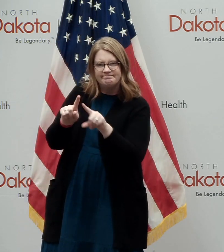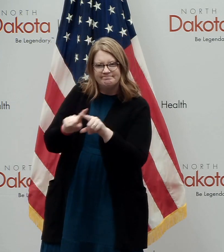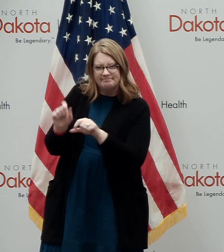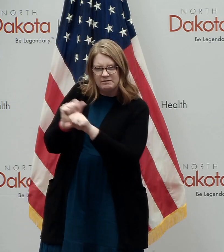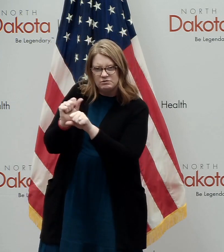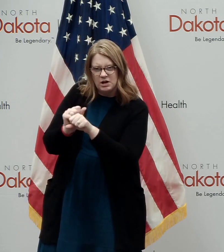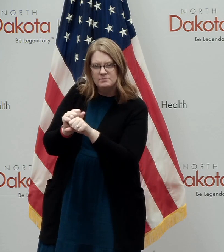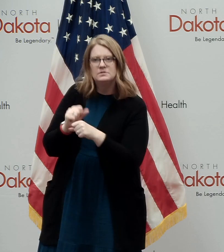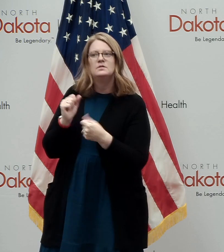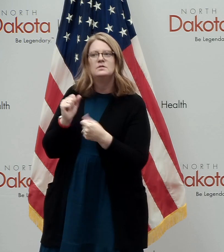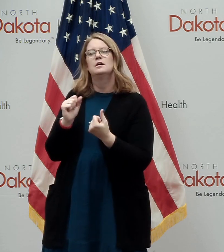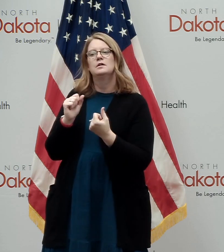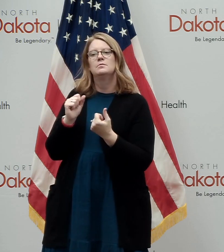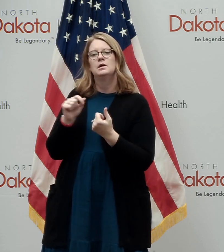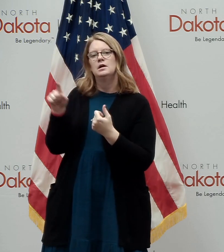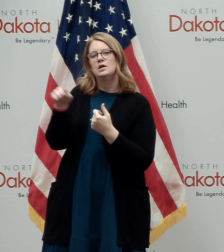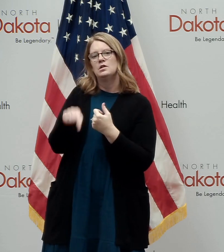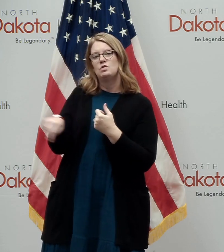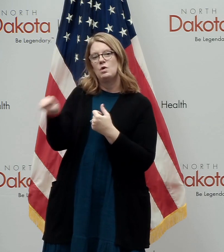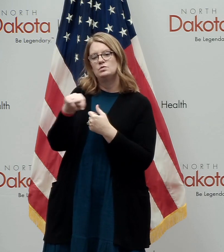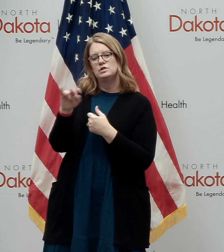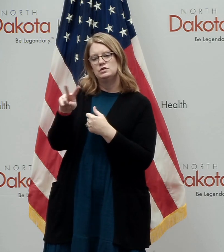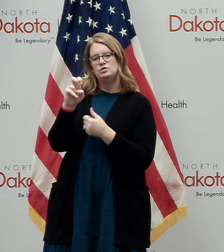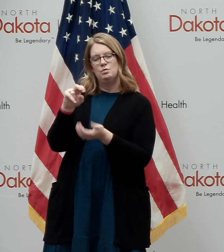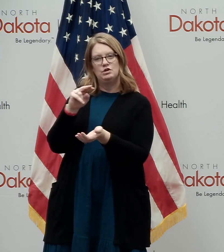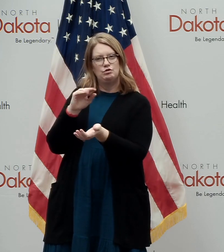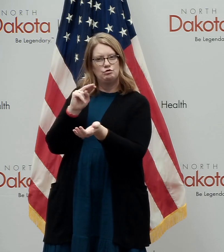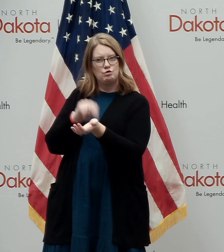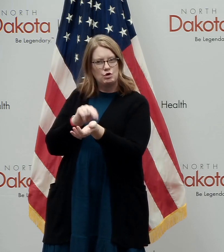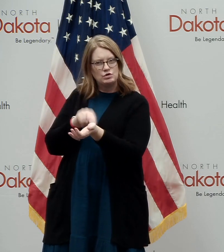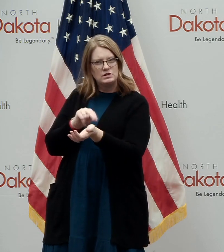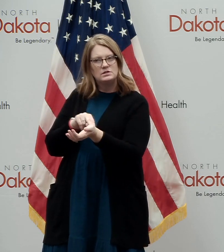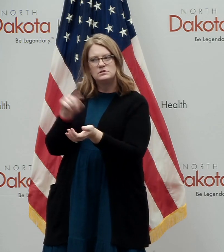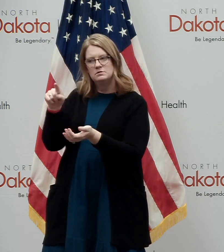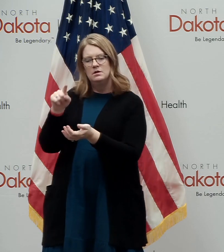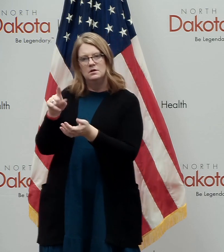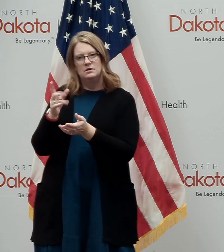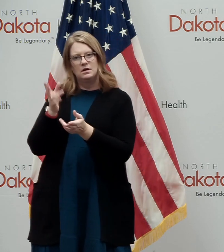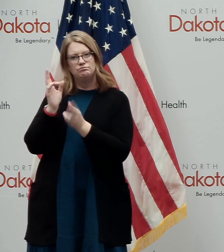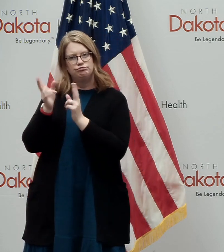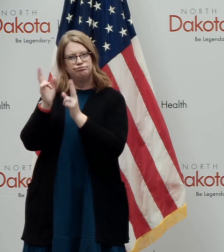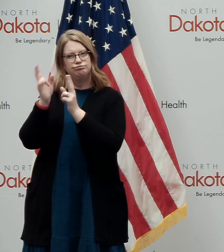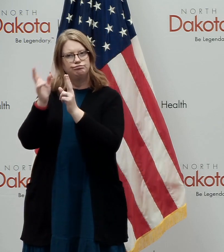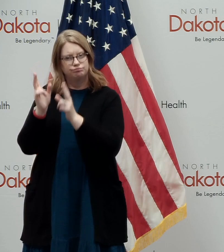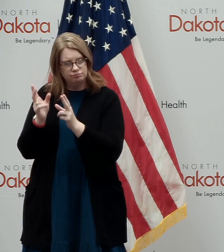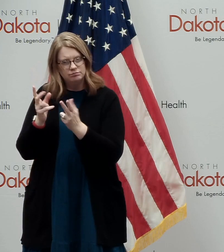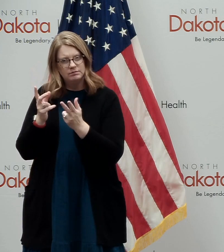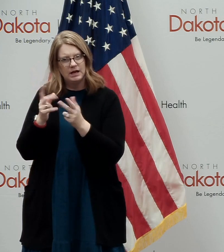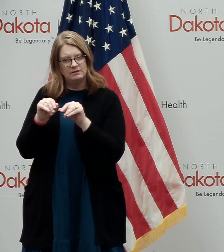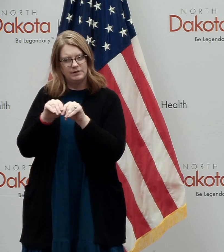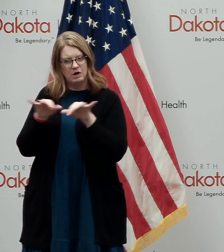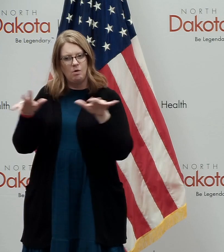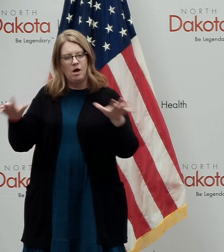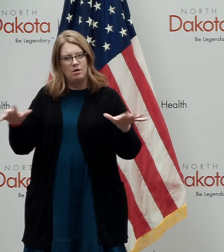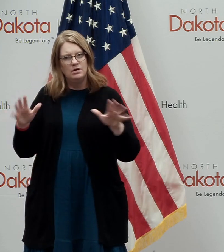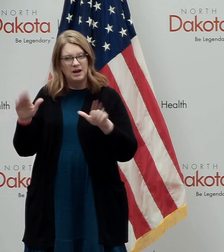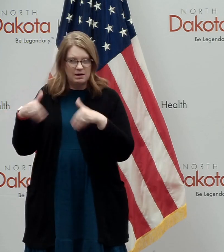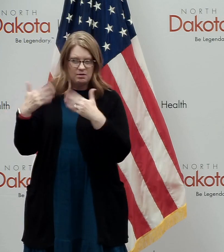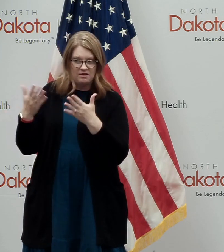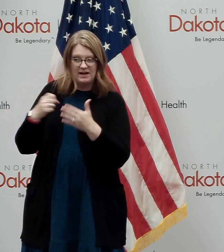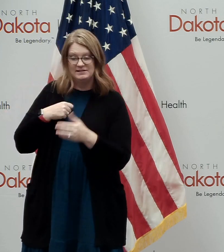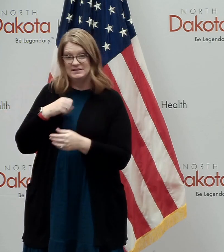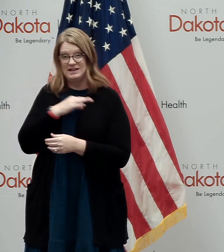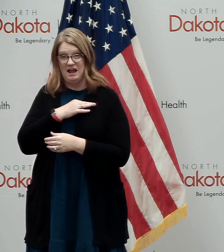but then we can get those 200 nurses to operate at the full height of their license to provide staff covering as